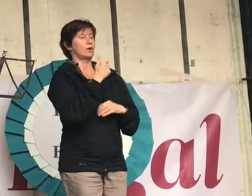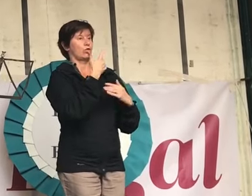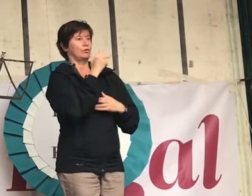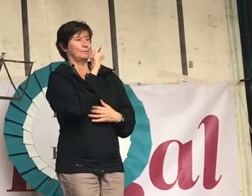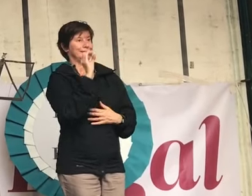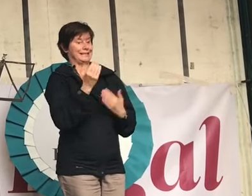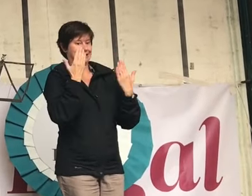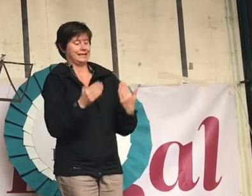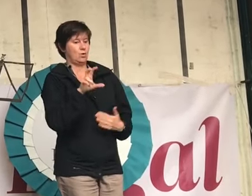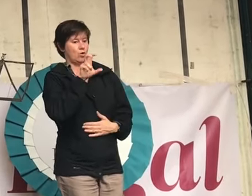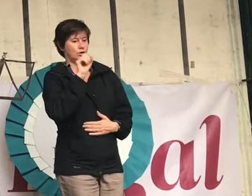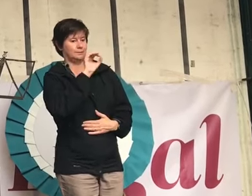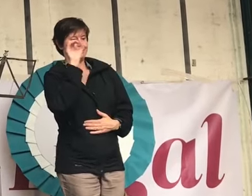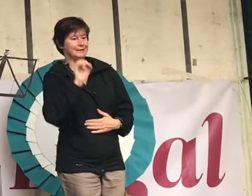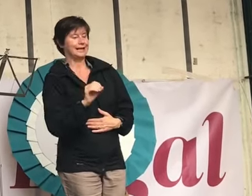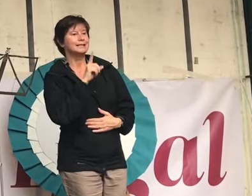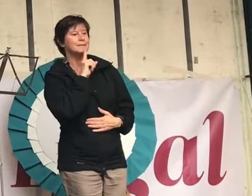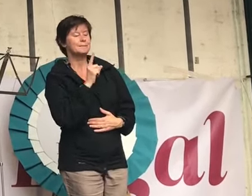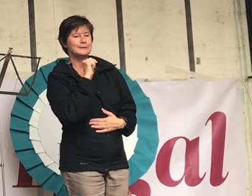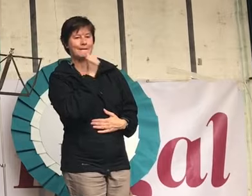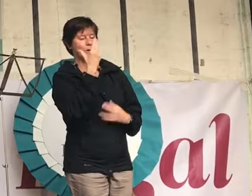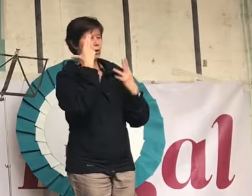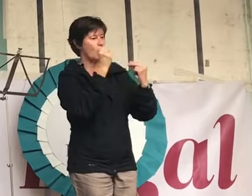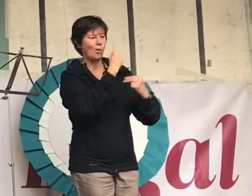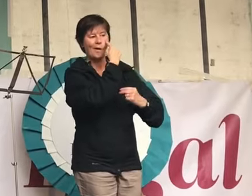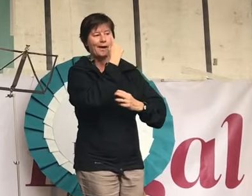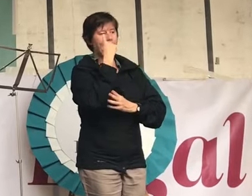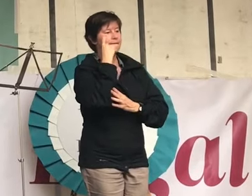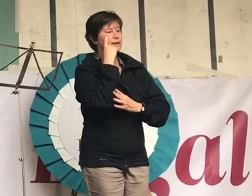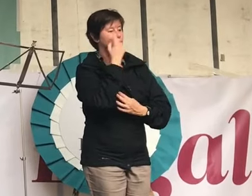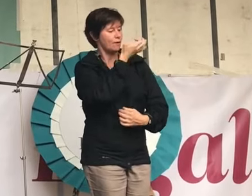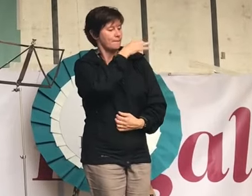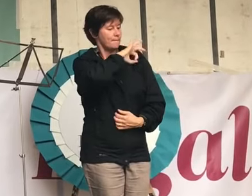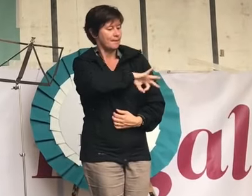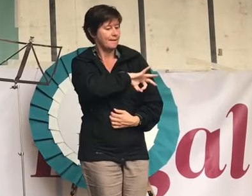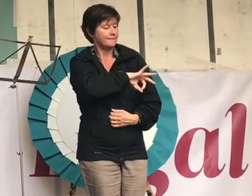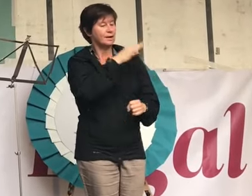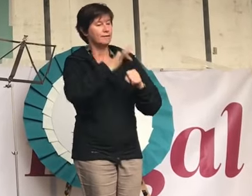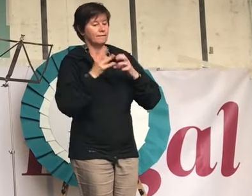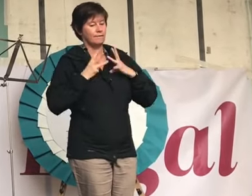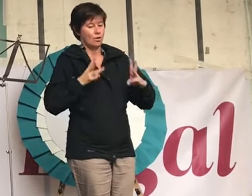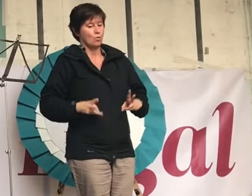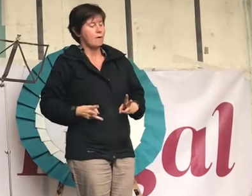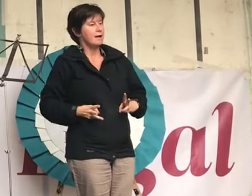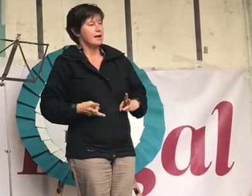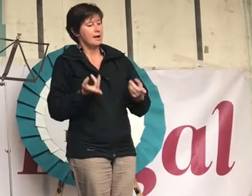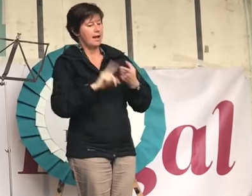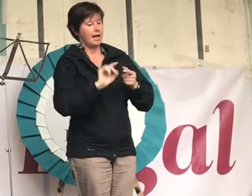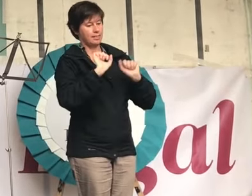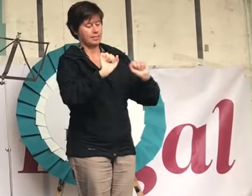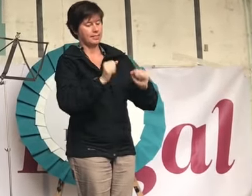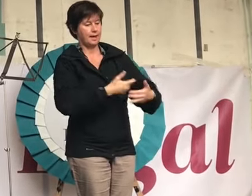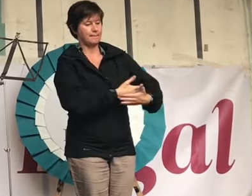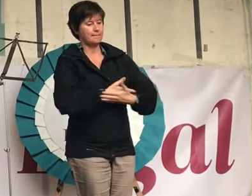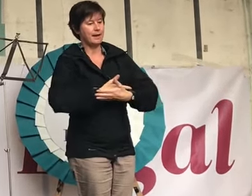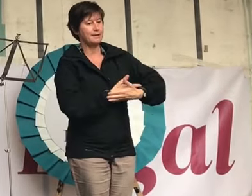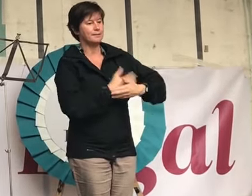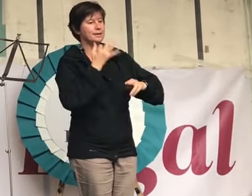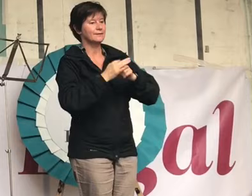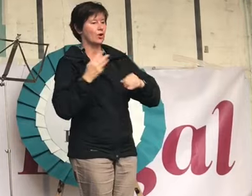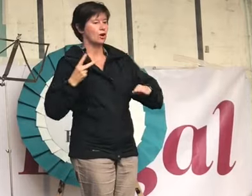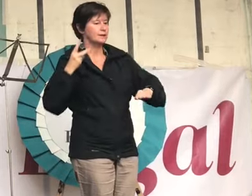There is no evidence of any benefit for women and their babies from these intervention rates in